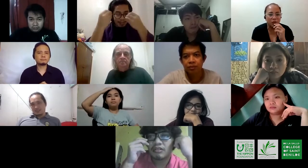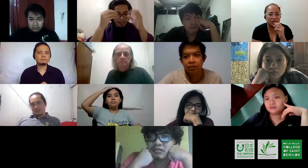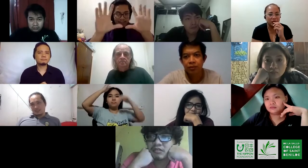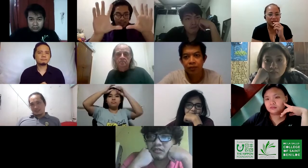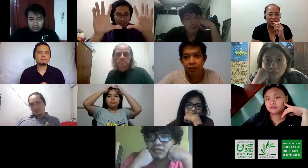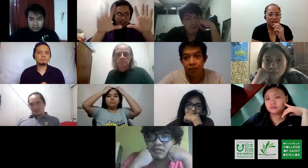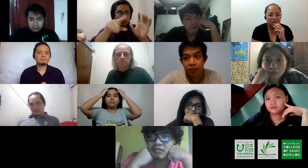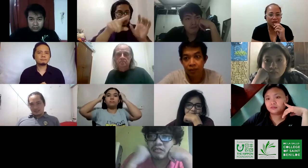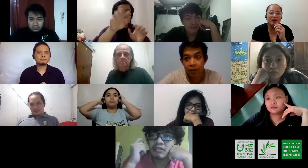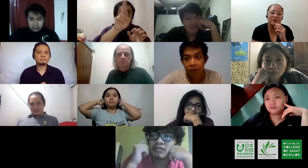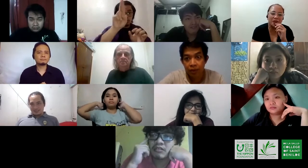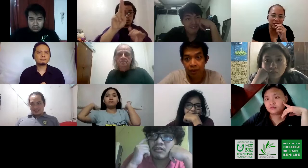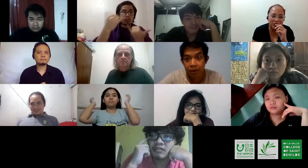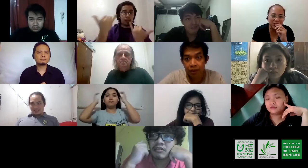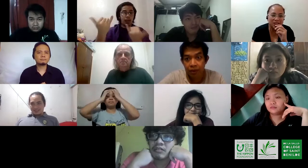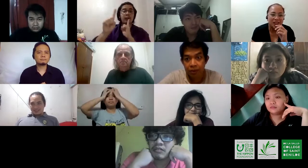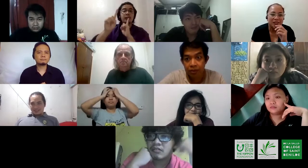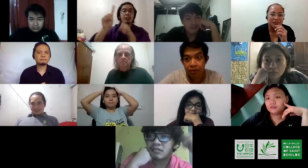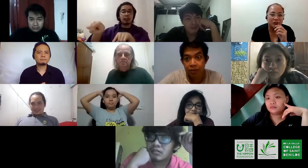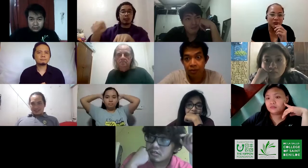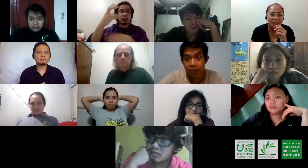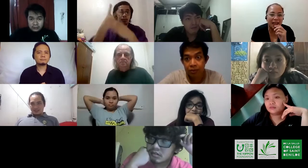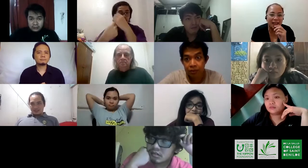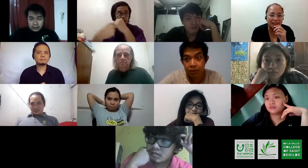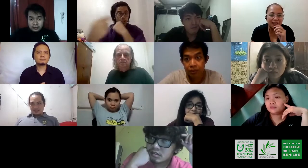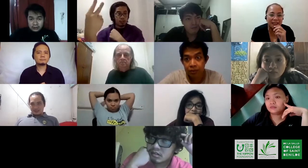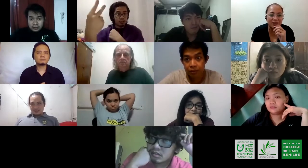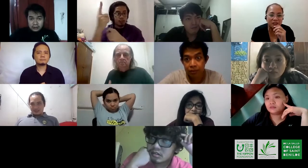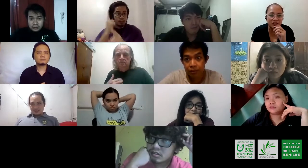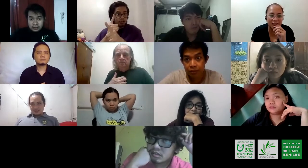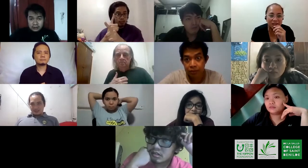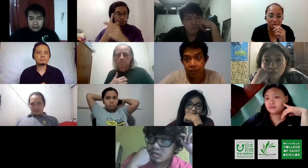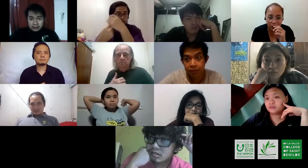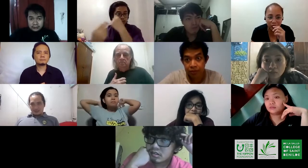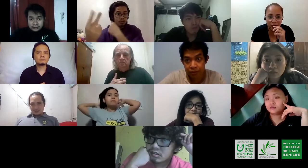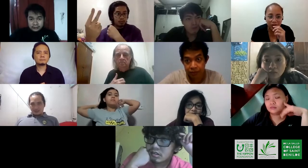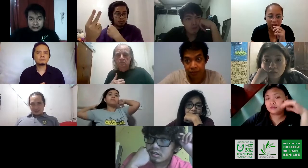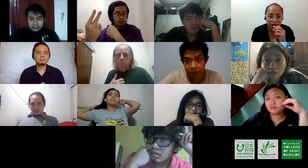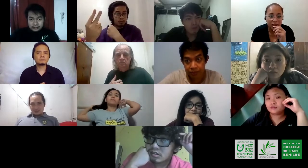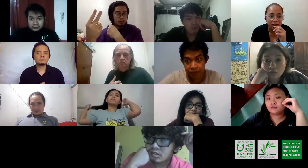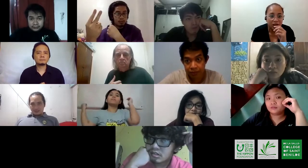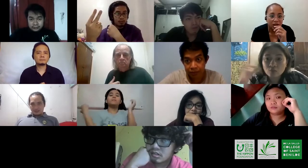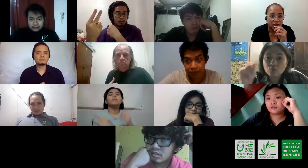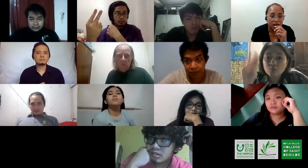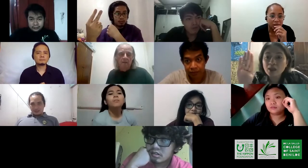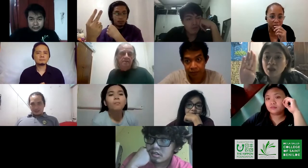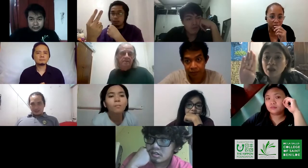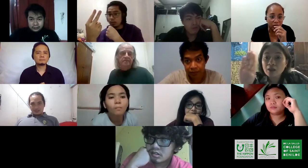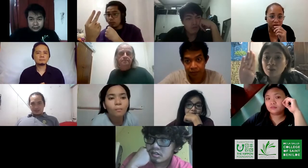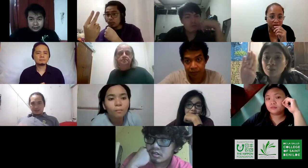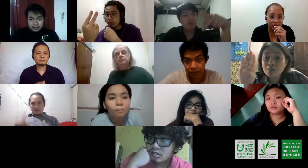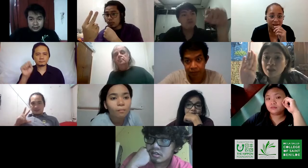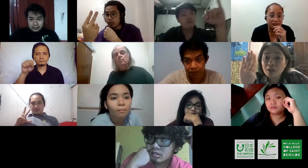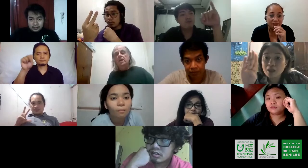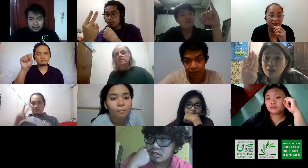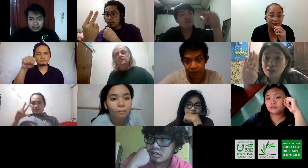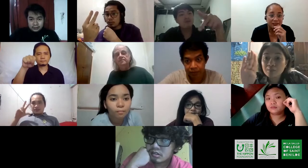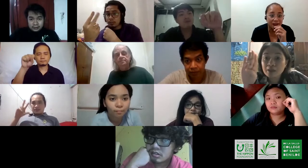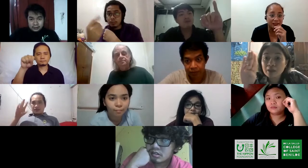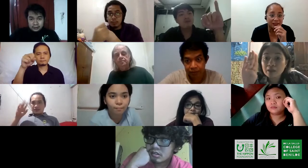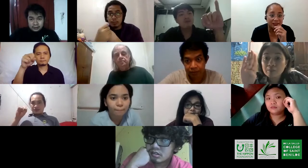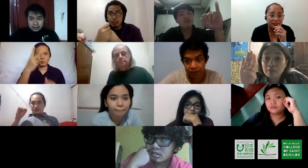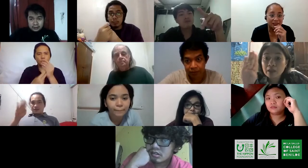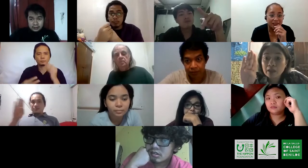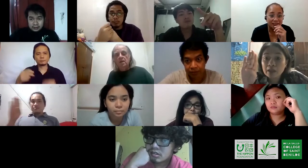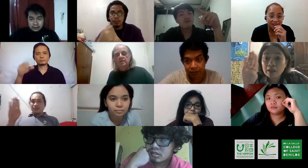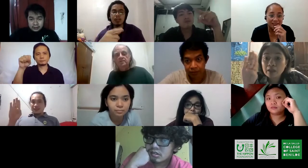Okay, wait. So now I'm confused. So in Rennell Island, the answer is both. Yes. Both, Yes.